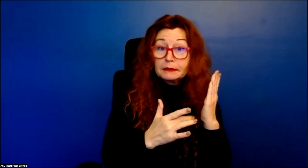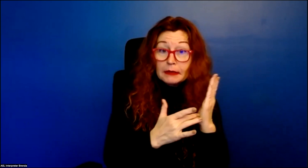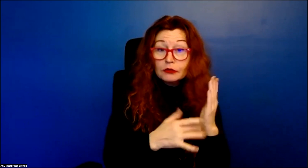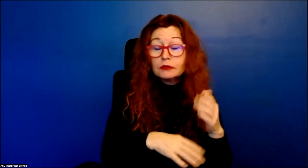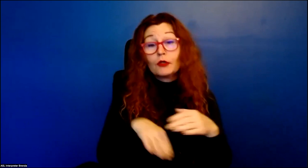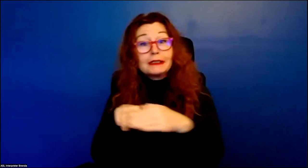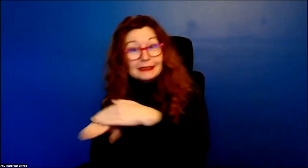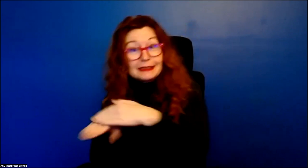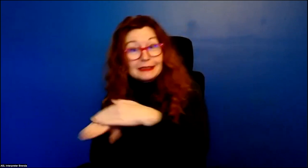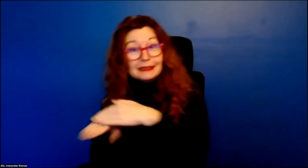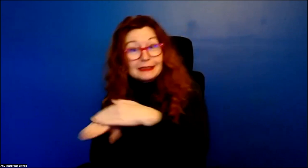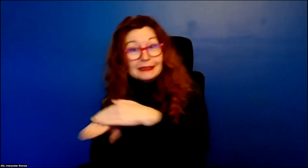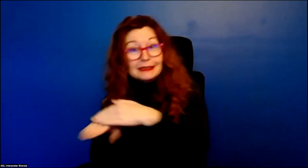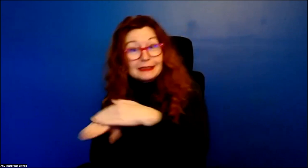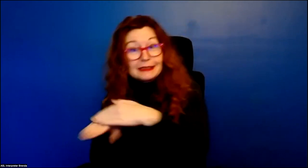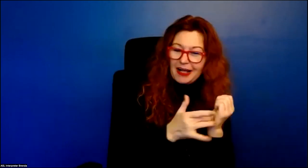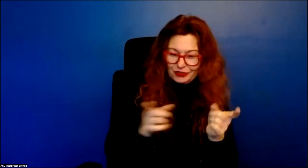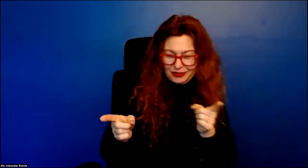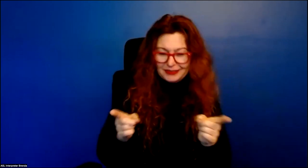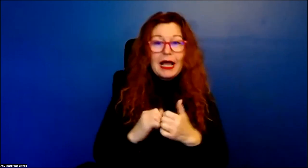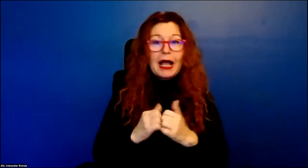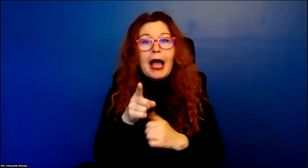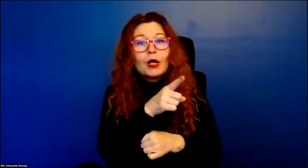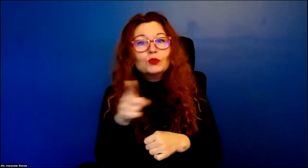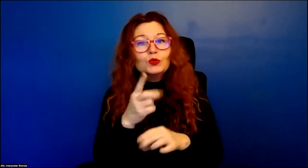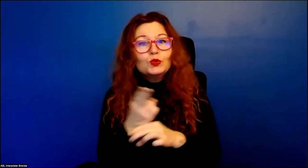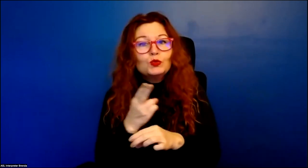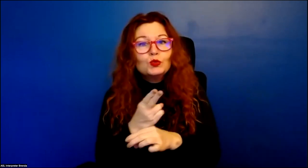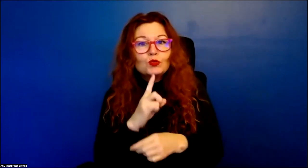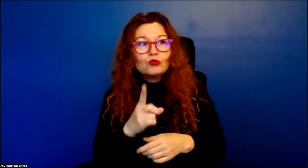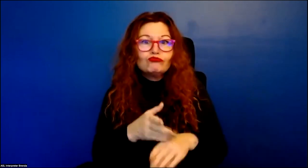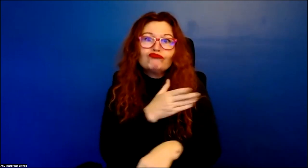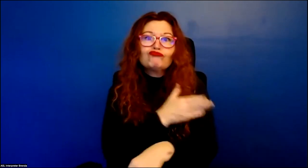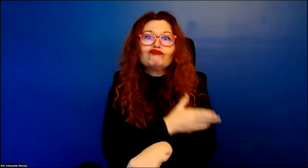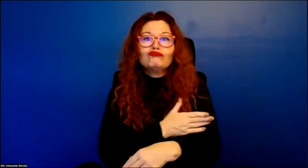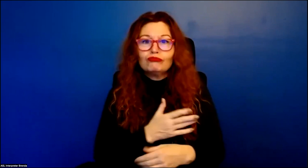to enhance your personal or professional life?